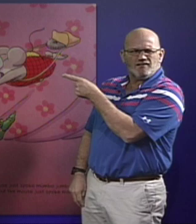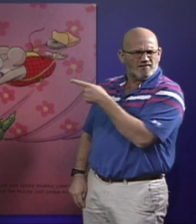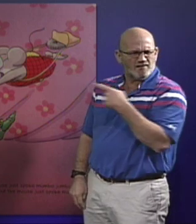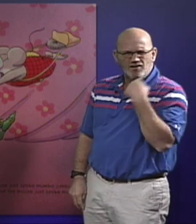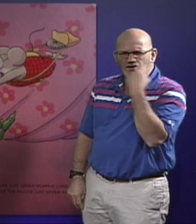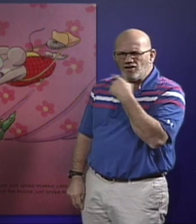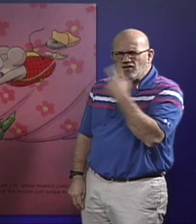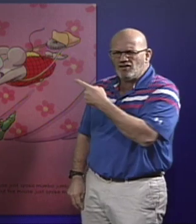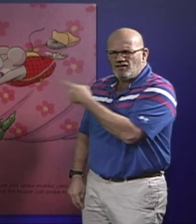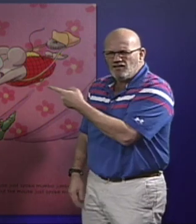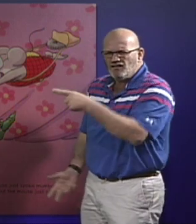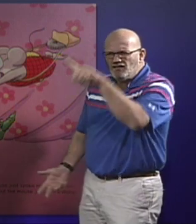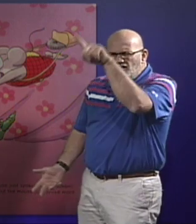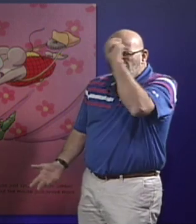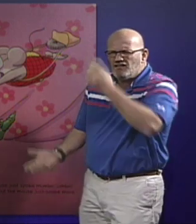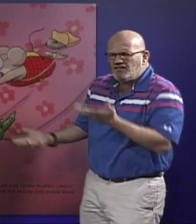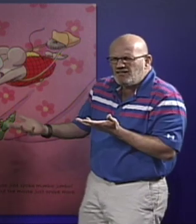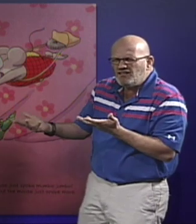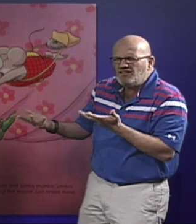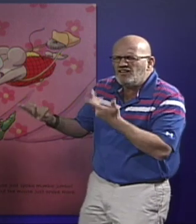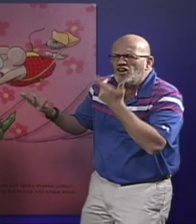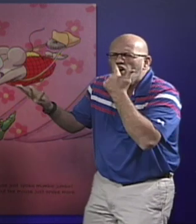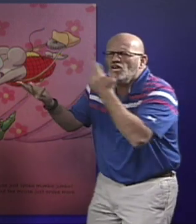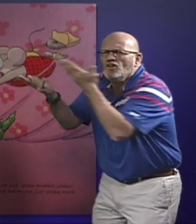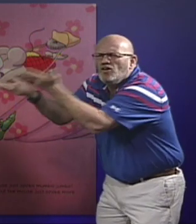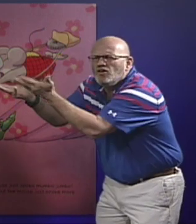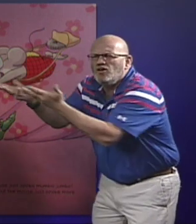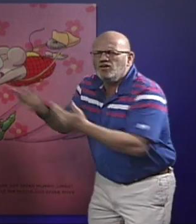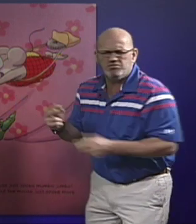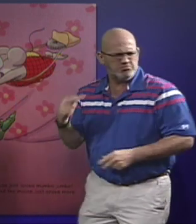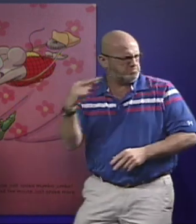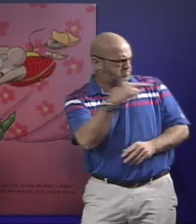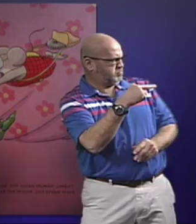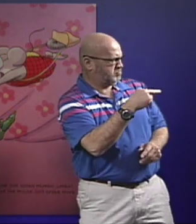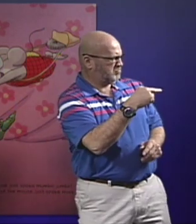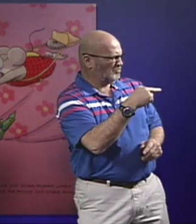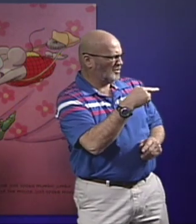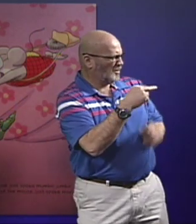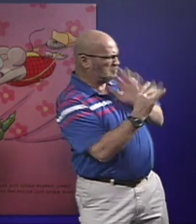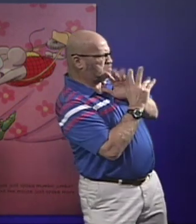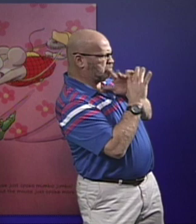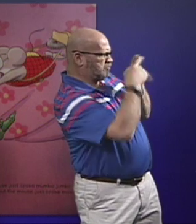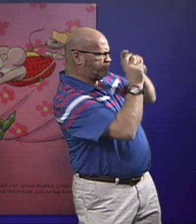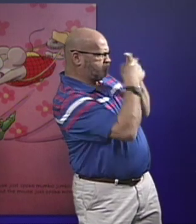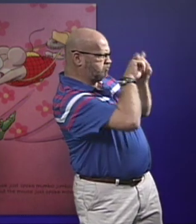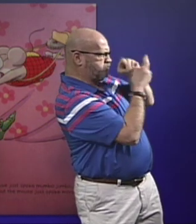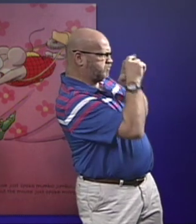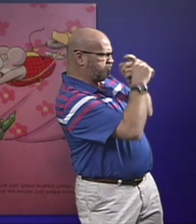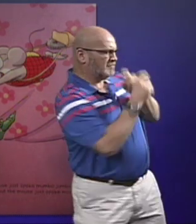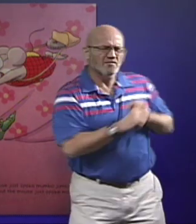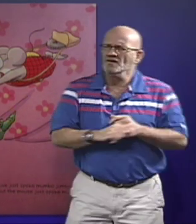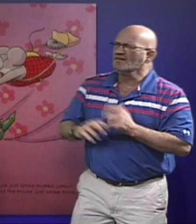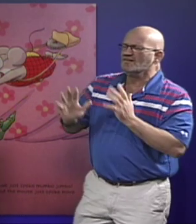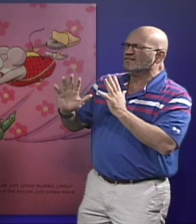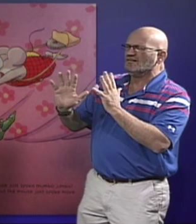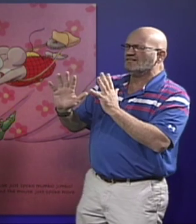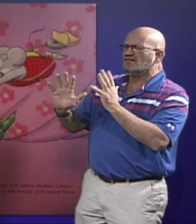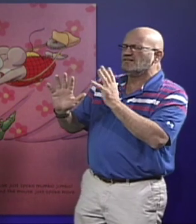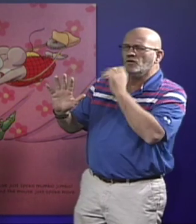Suddenly, what a surprise! A mouse! Who are you? Asked the Tooth Fairy. But the